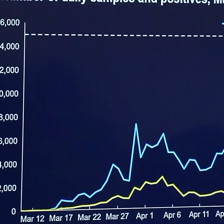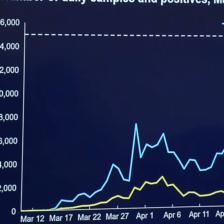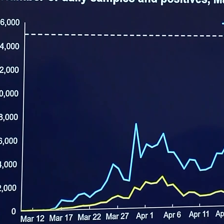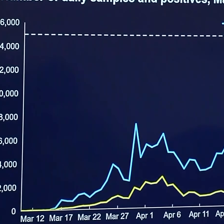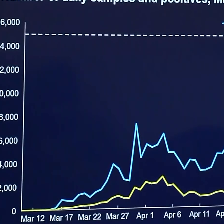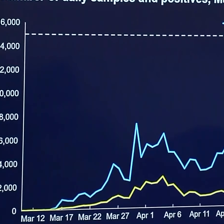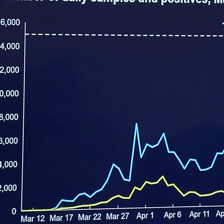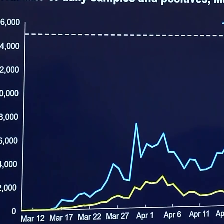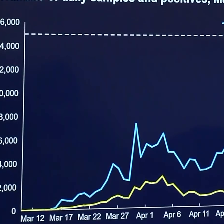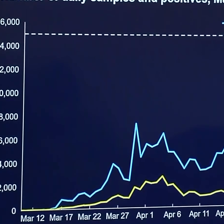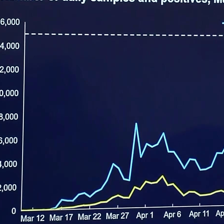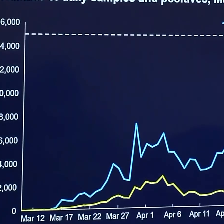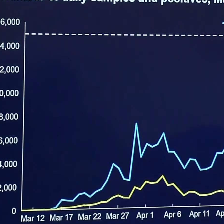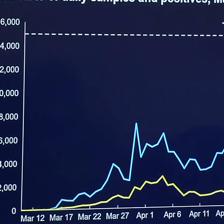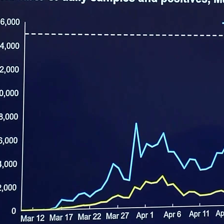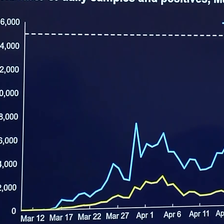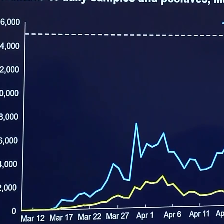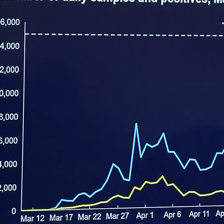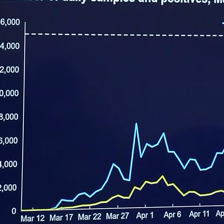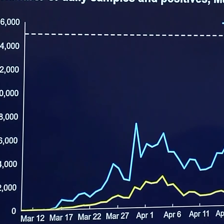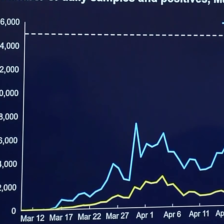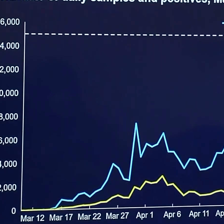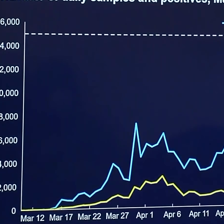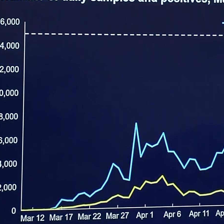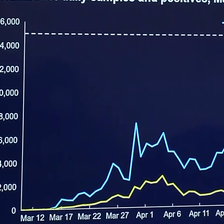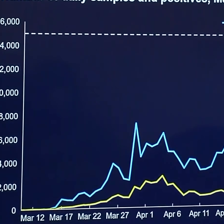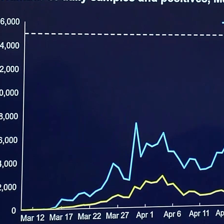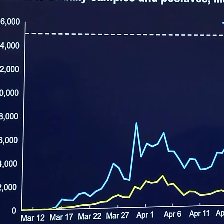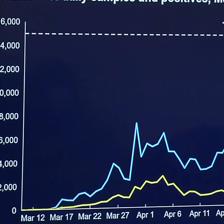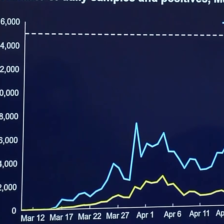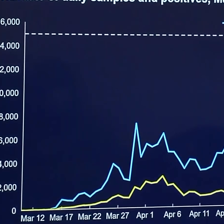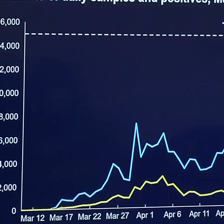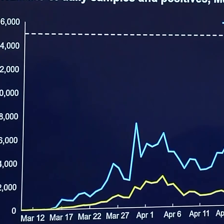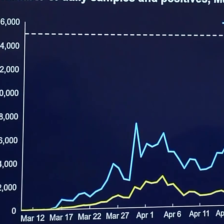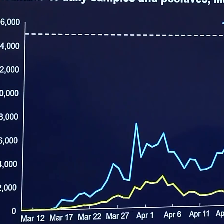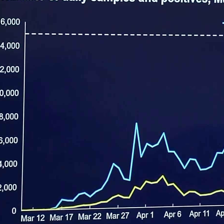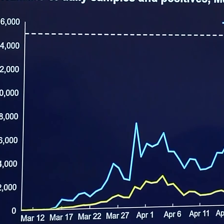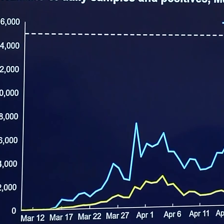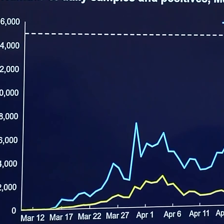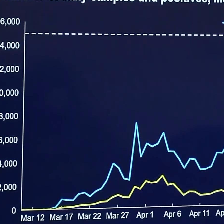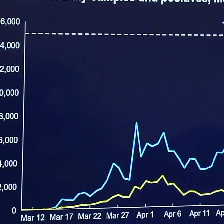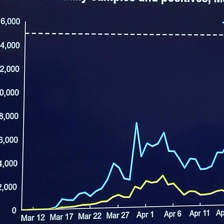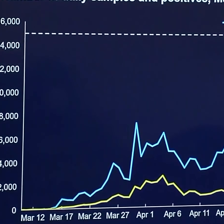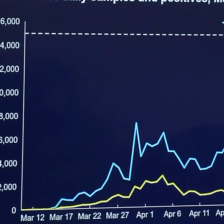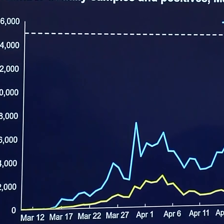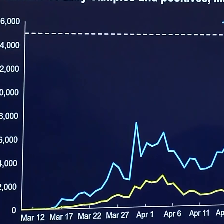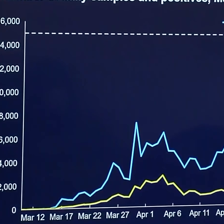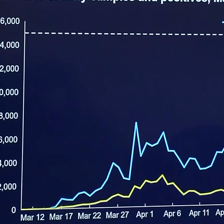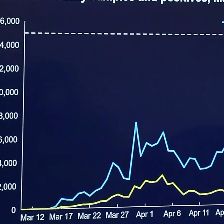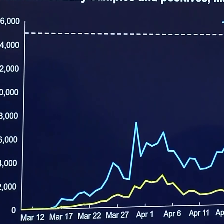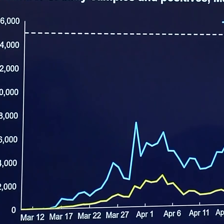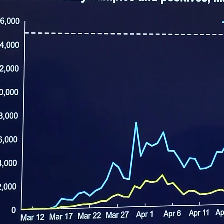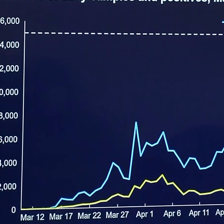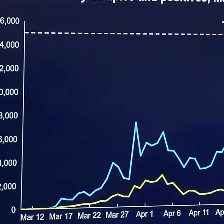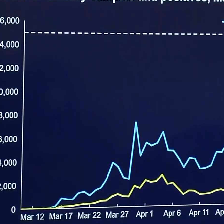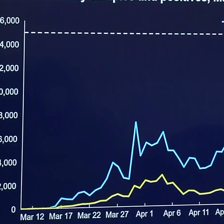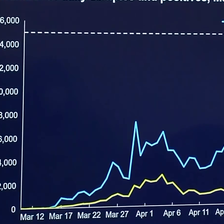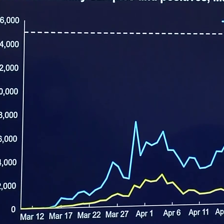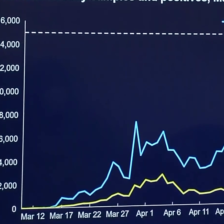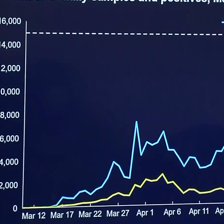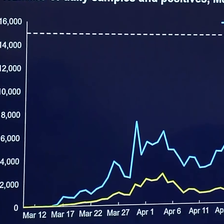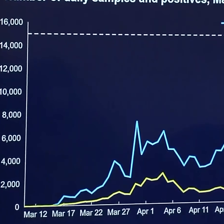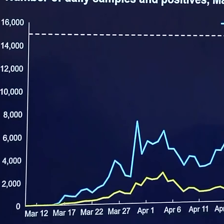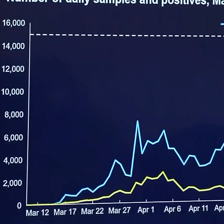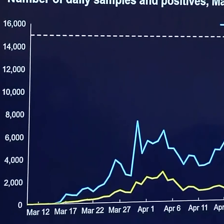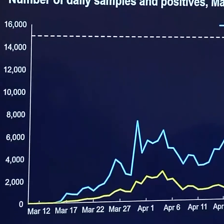in the plan that we need to keep pushing on as we lead into more testing, isolation, and containment strategies